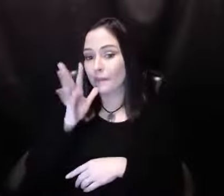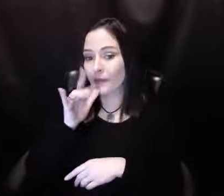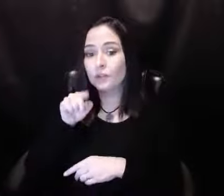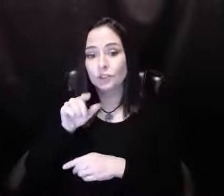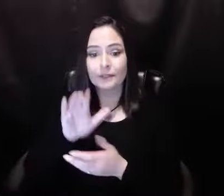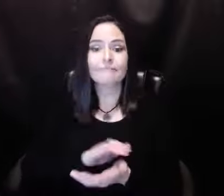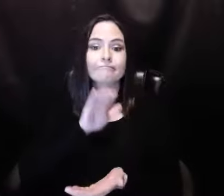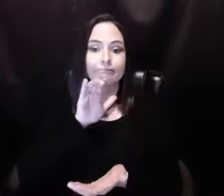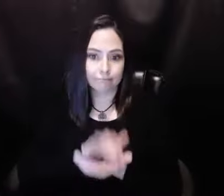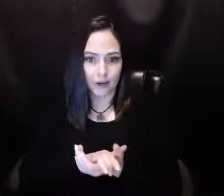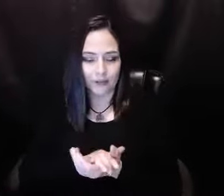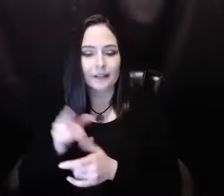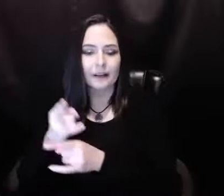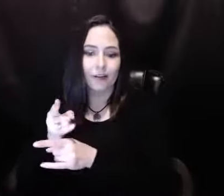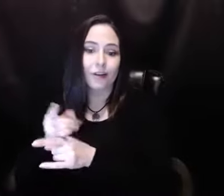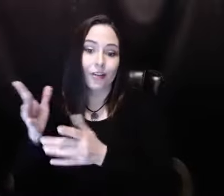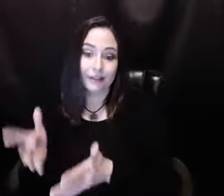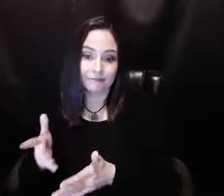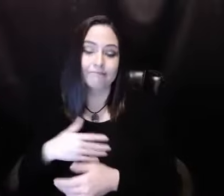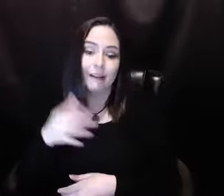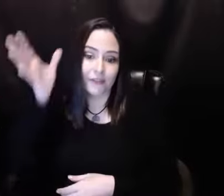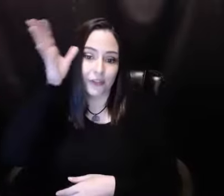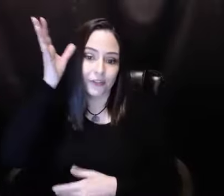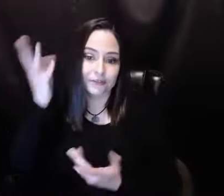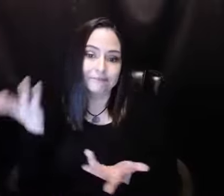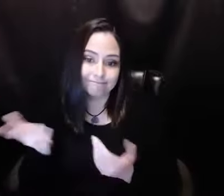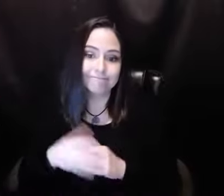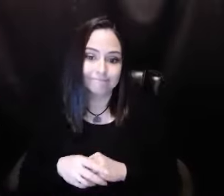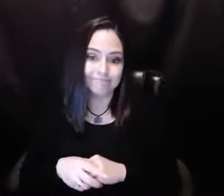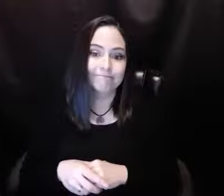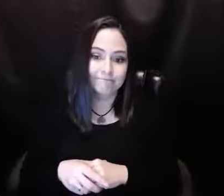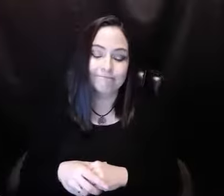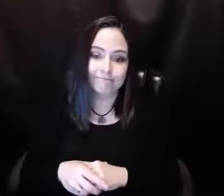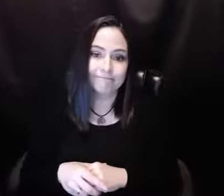Anyway, my mother was also married to an alcoholic, my father.